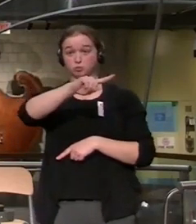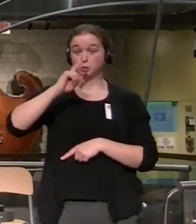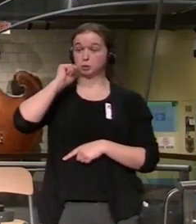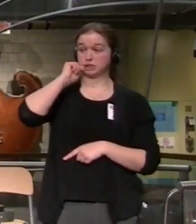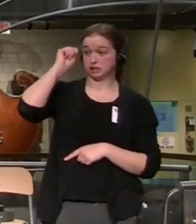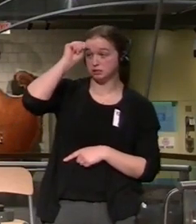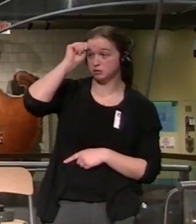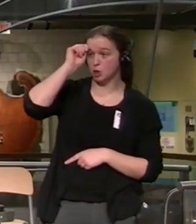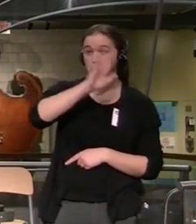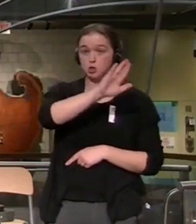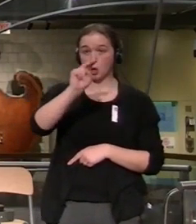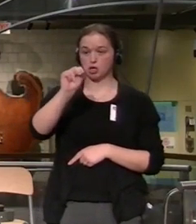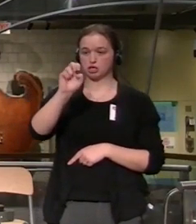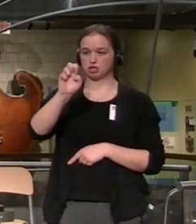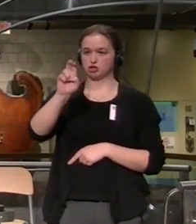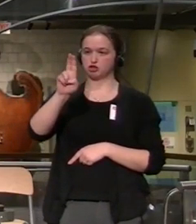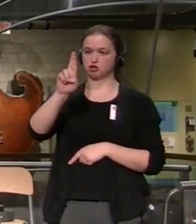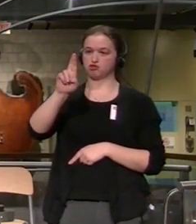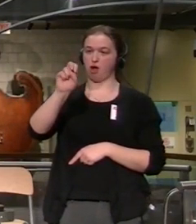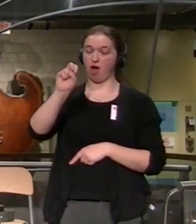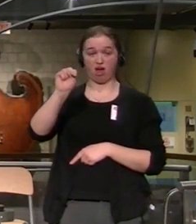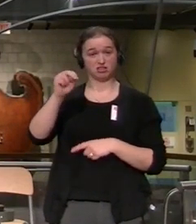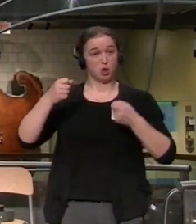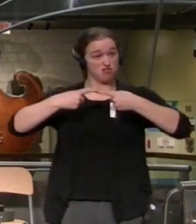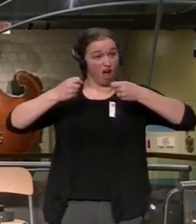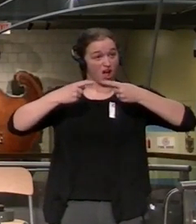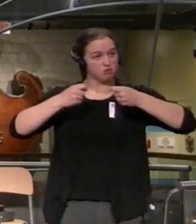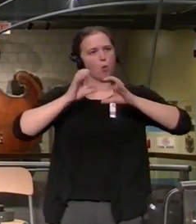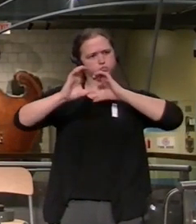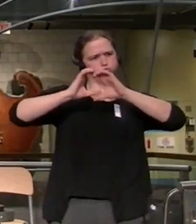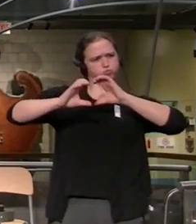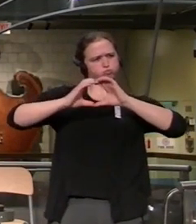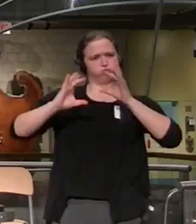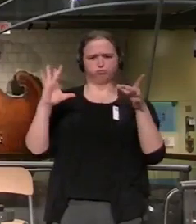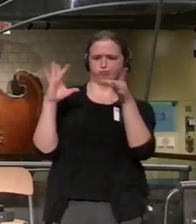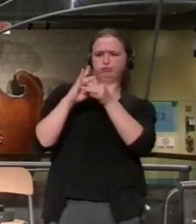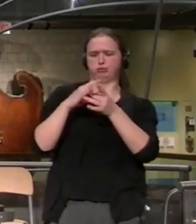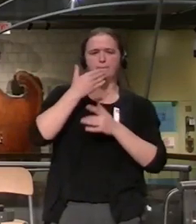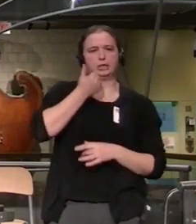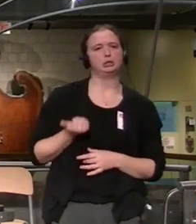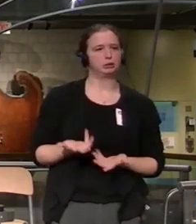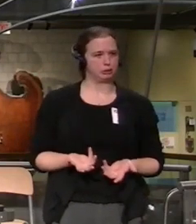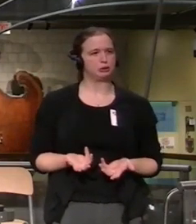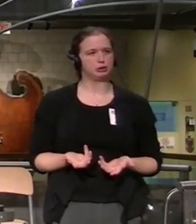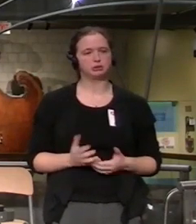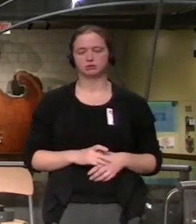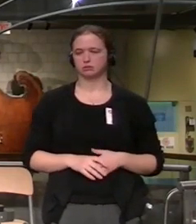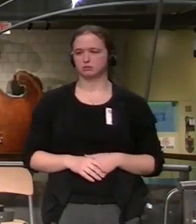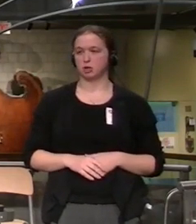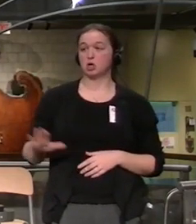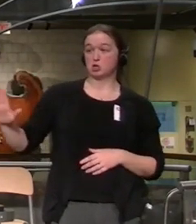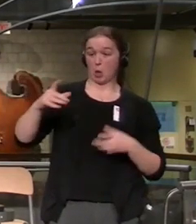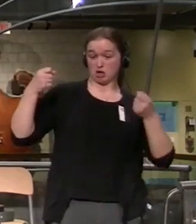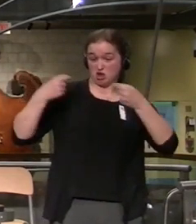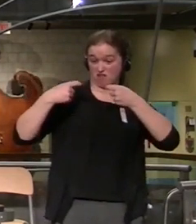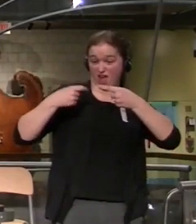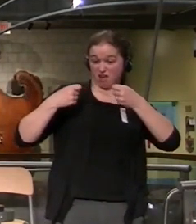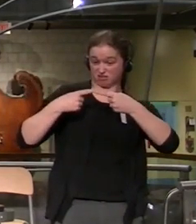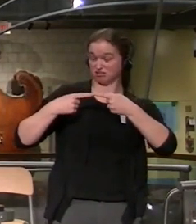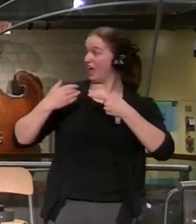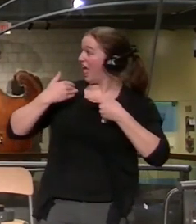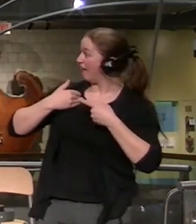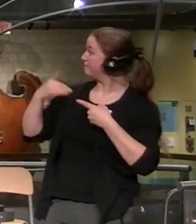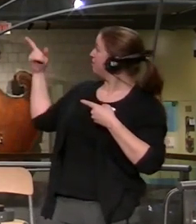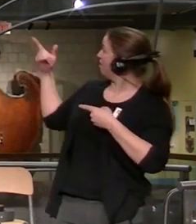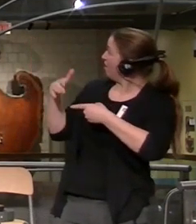better communicators. This is a process called myelination. So the connections between your neurons actually make the message go not